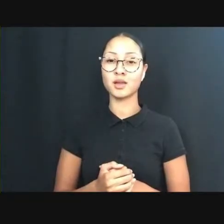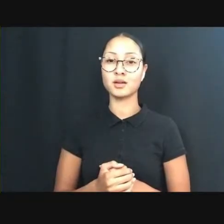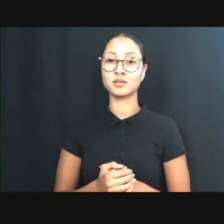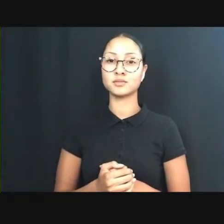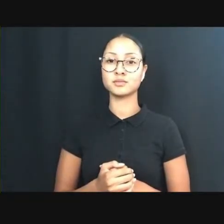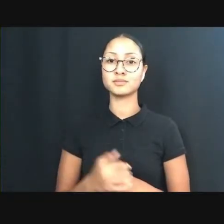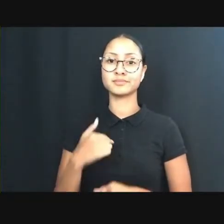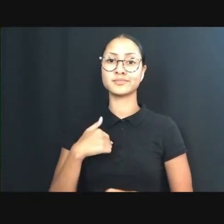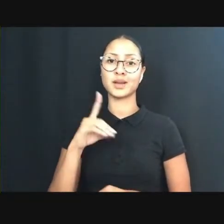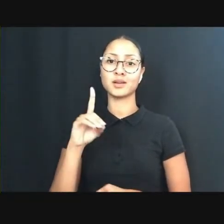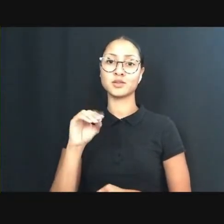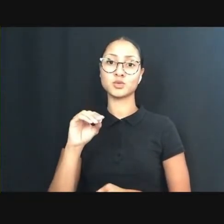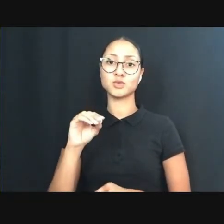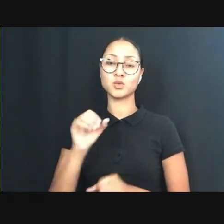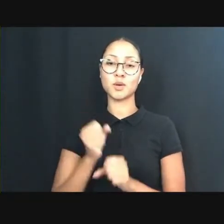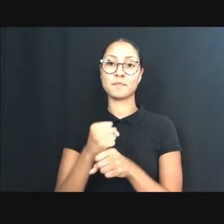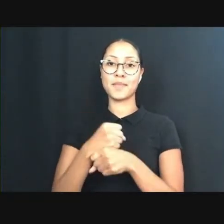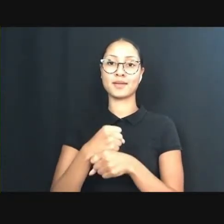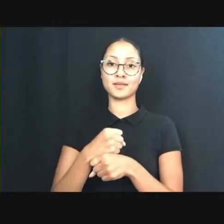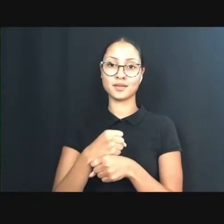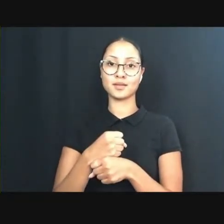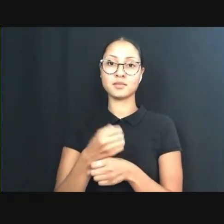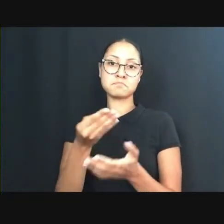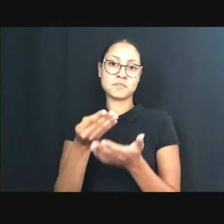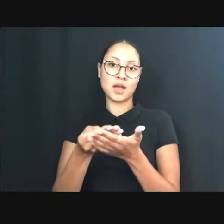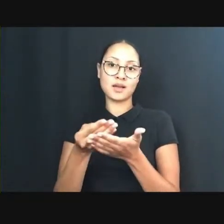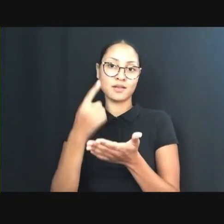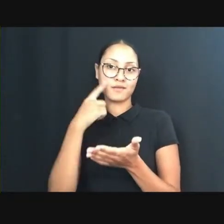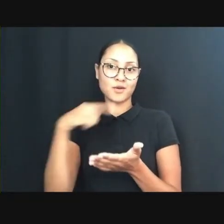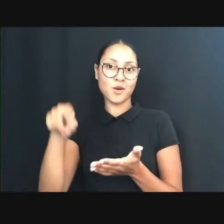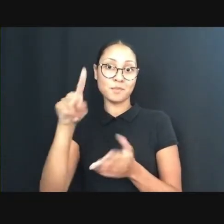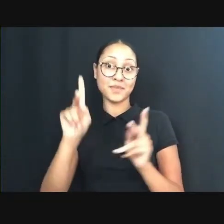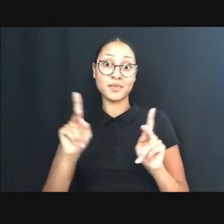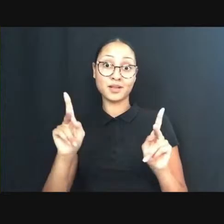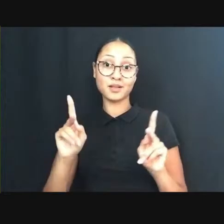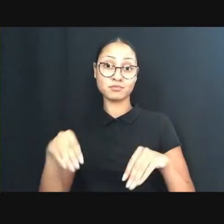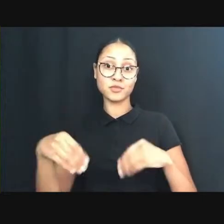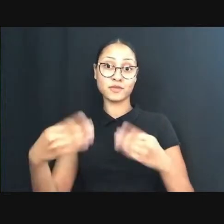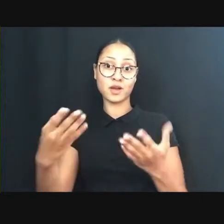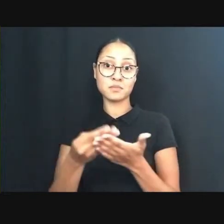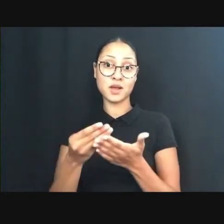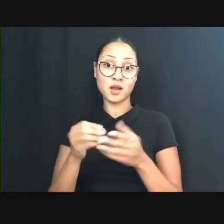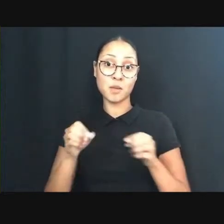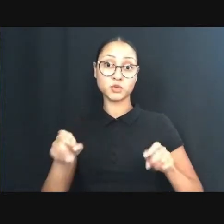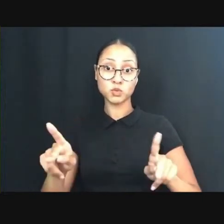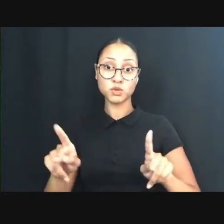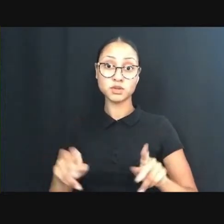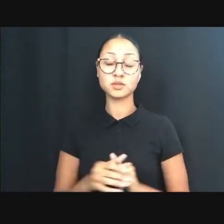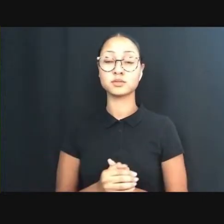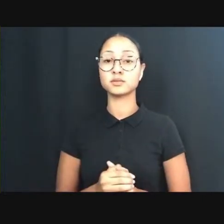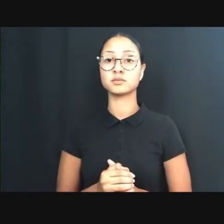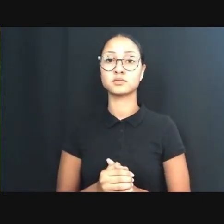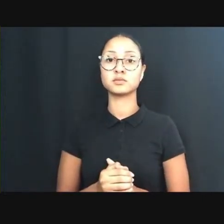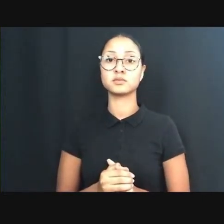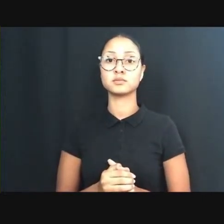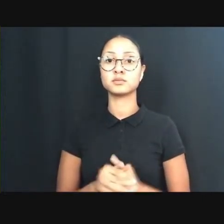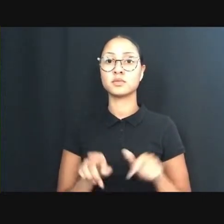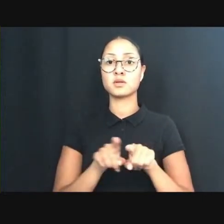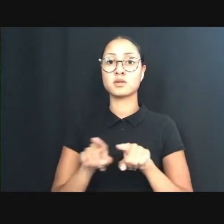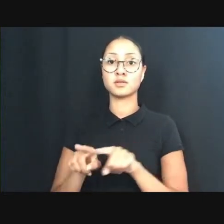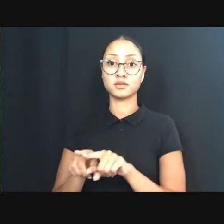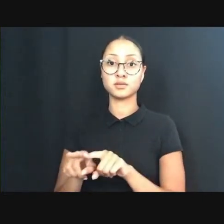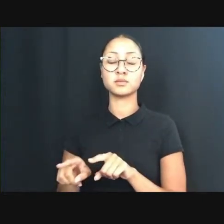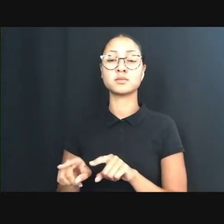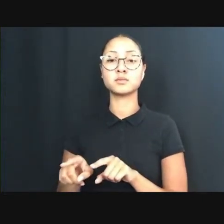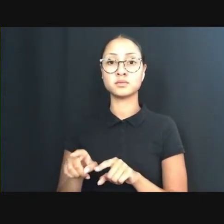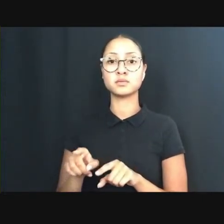revenue for people. I feel like I'm a passer on of stories and traditions that people take with